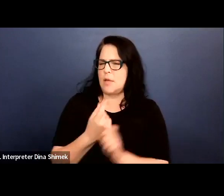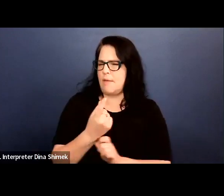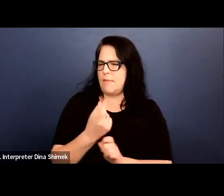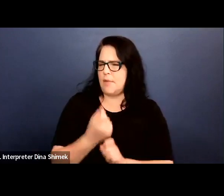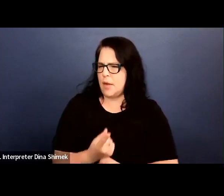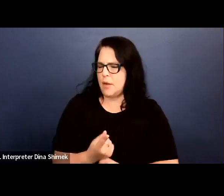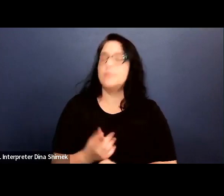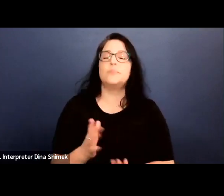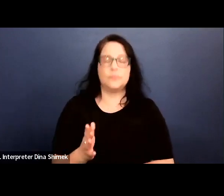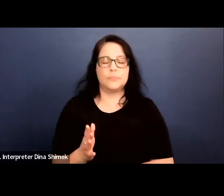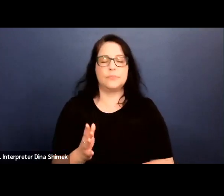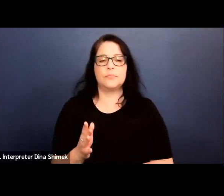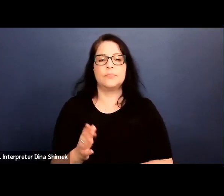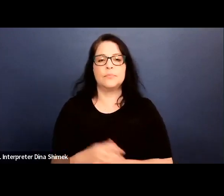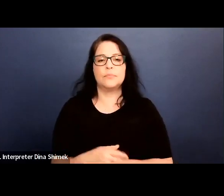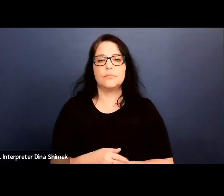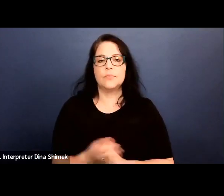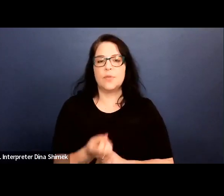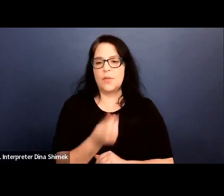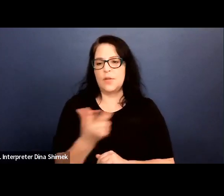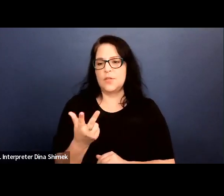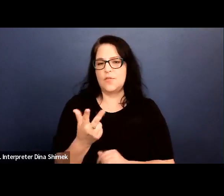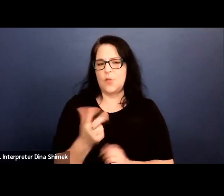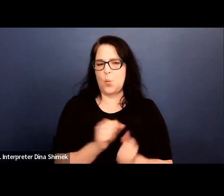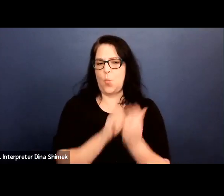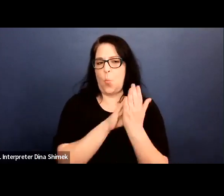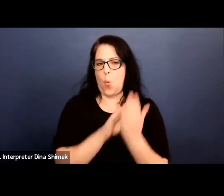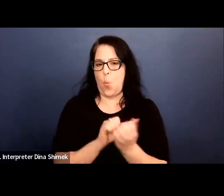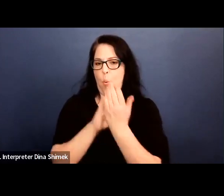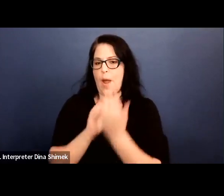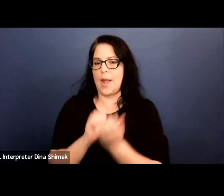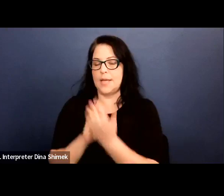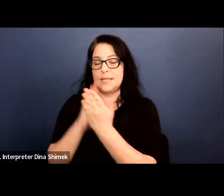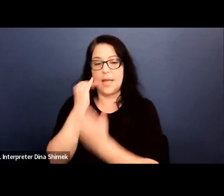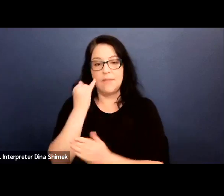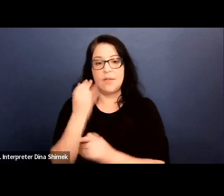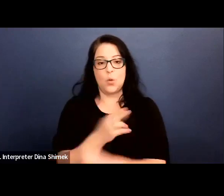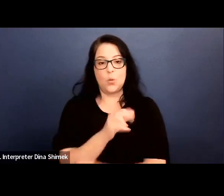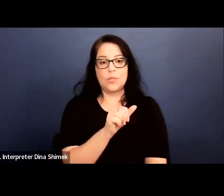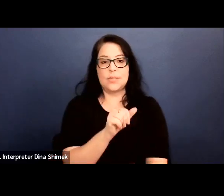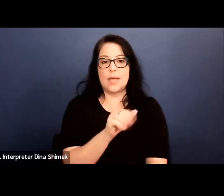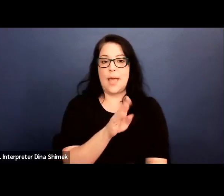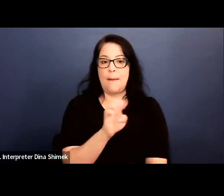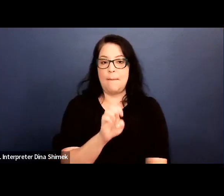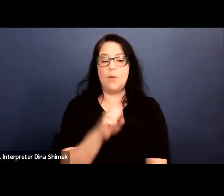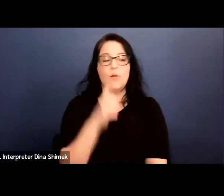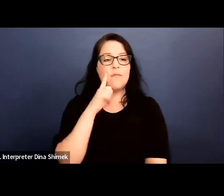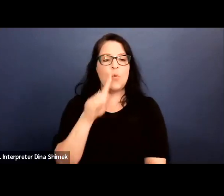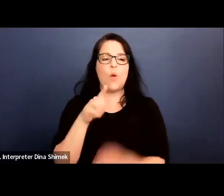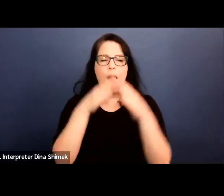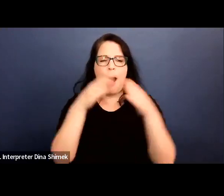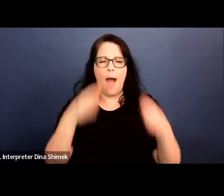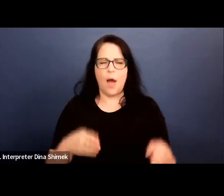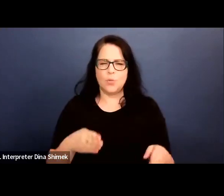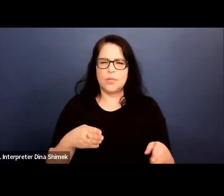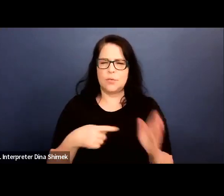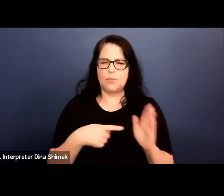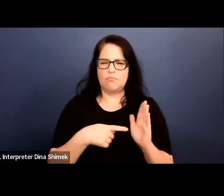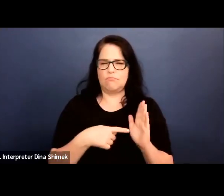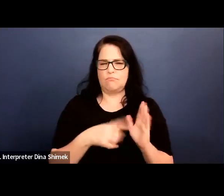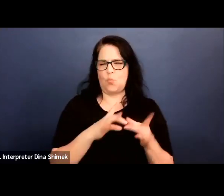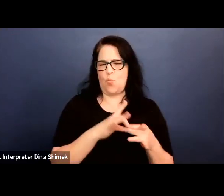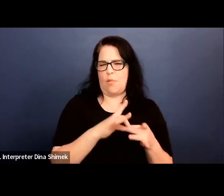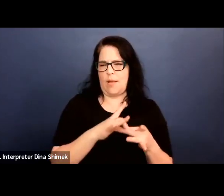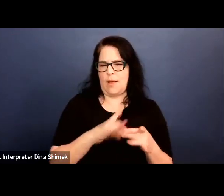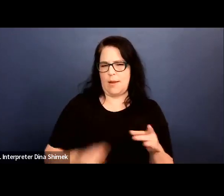As I mentioned, there's a couple ways you can go about if you're using your ABLE account to pay for a housing related expense. You